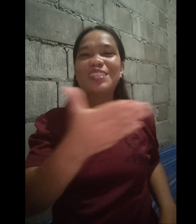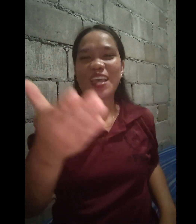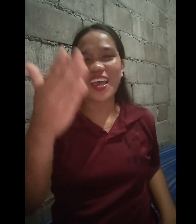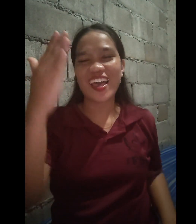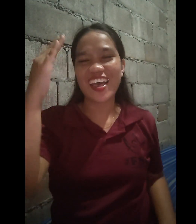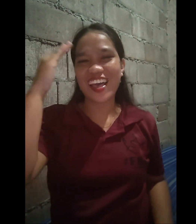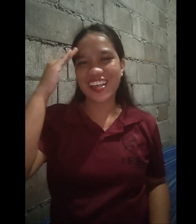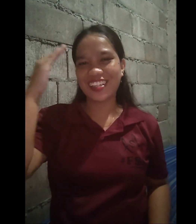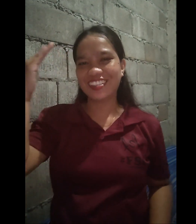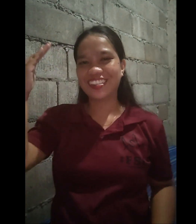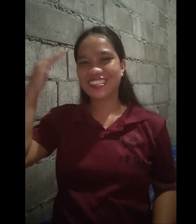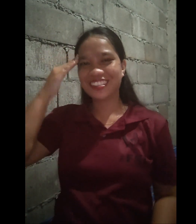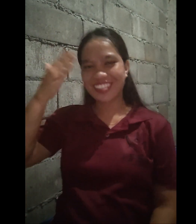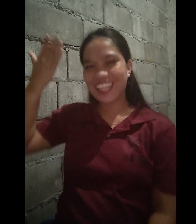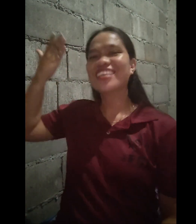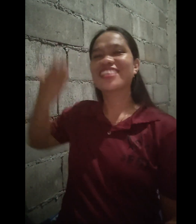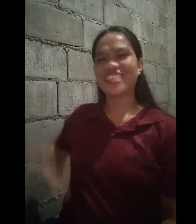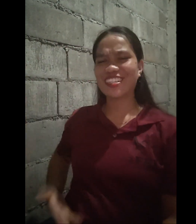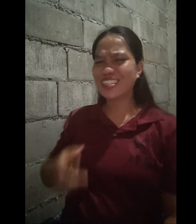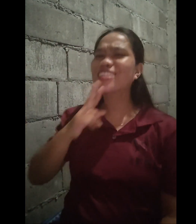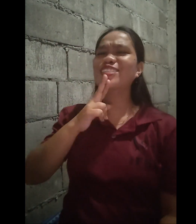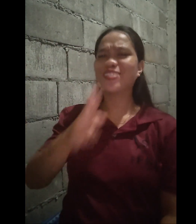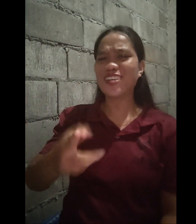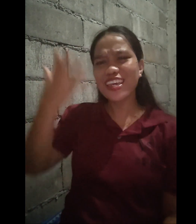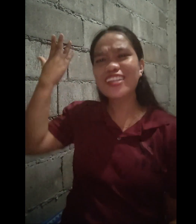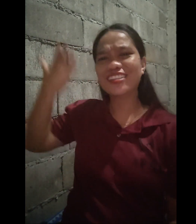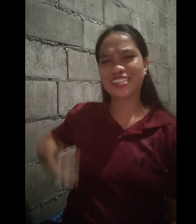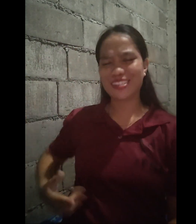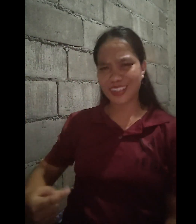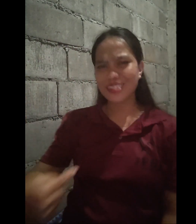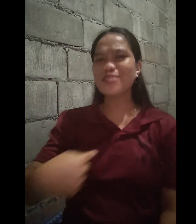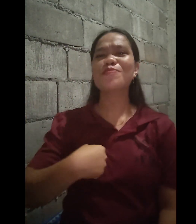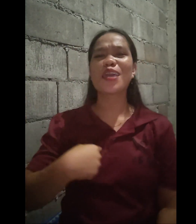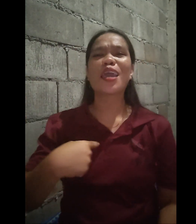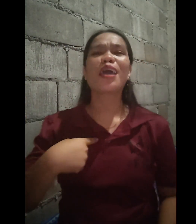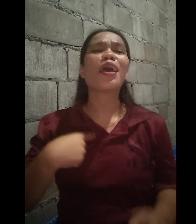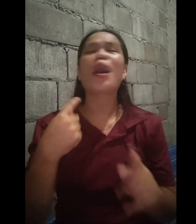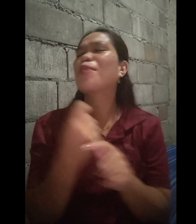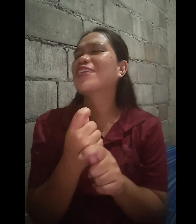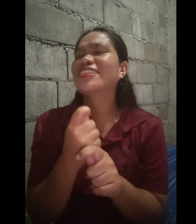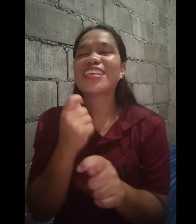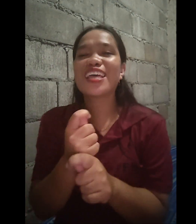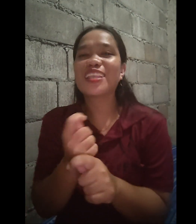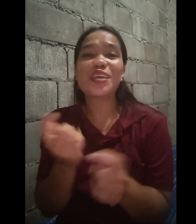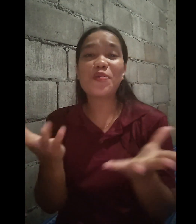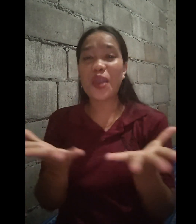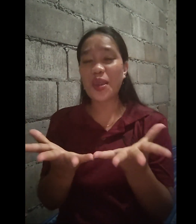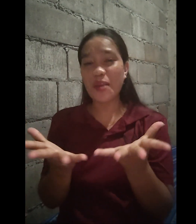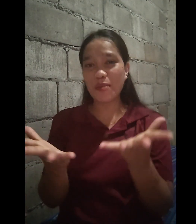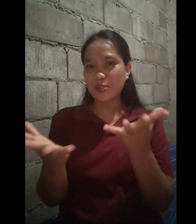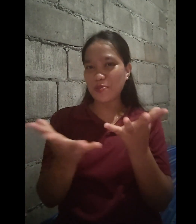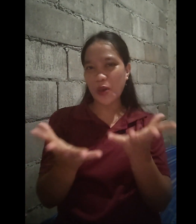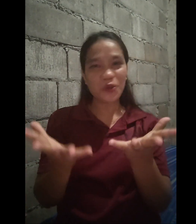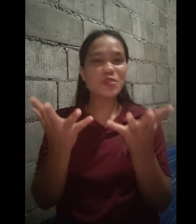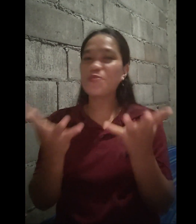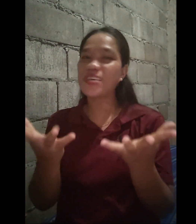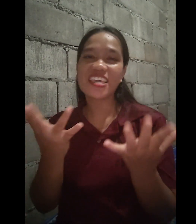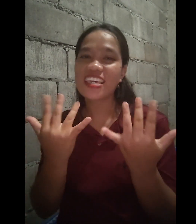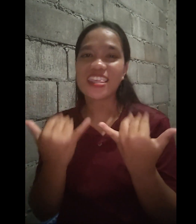you know. This is real, this is me. I'm exactly where I'm supposed to